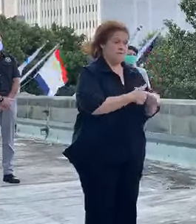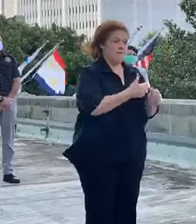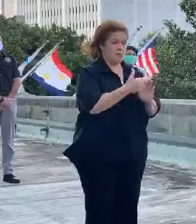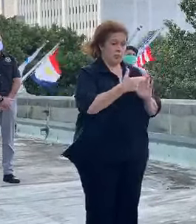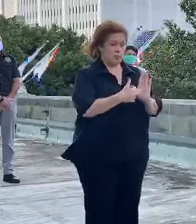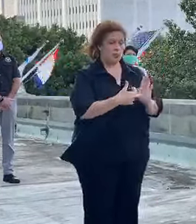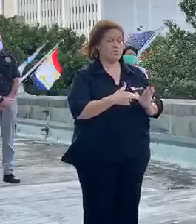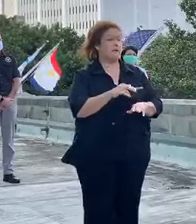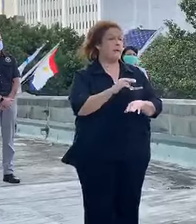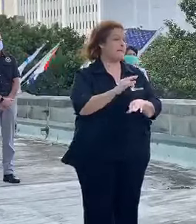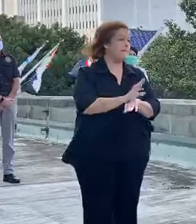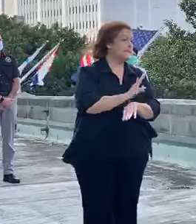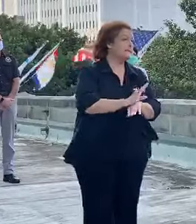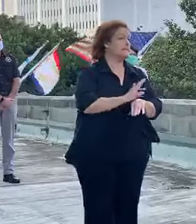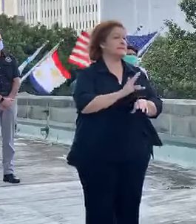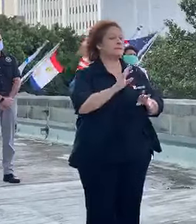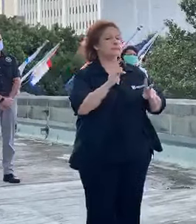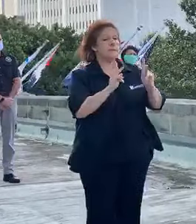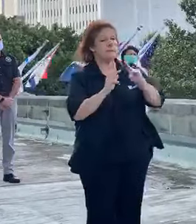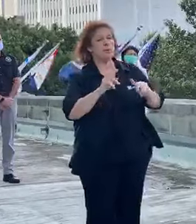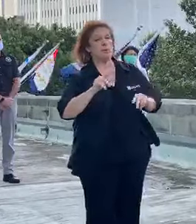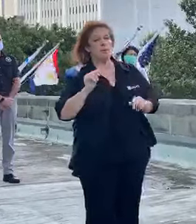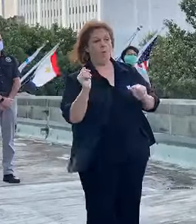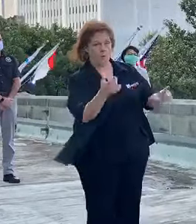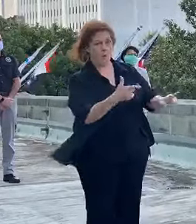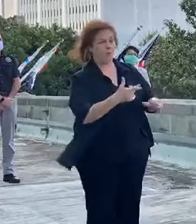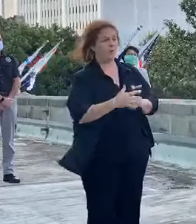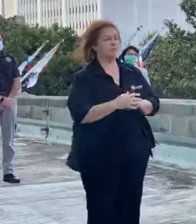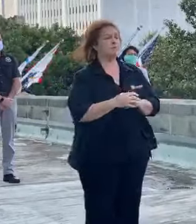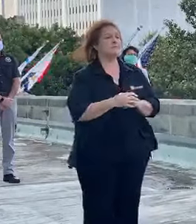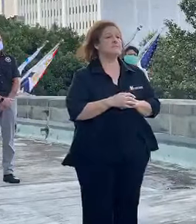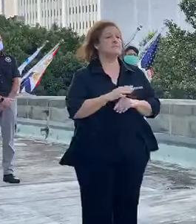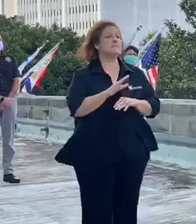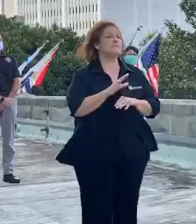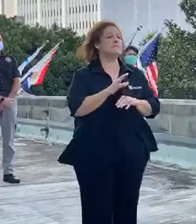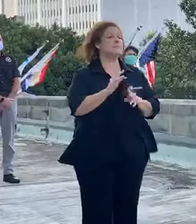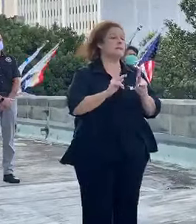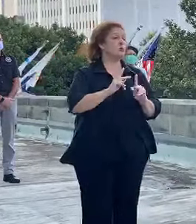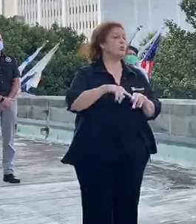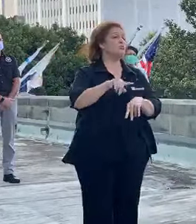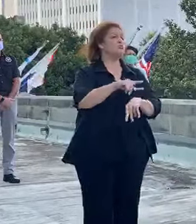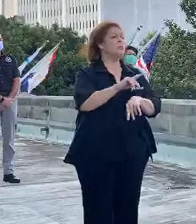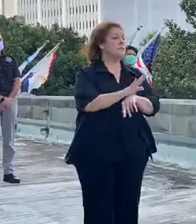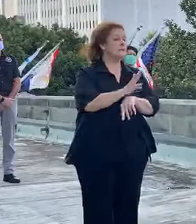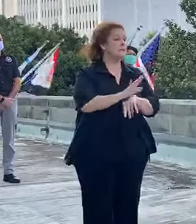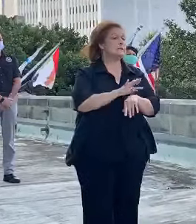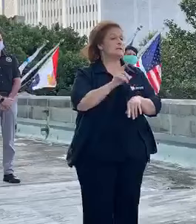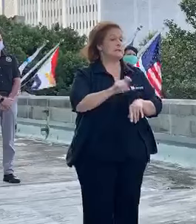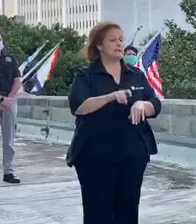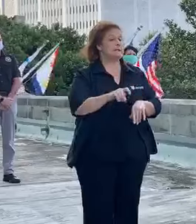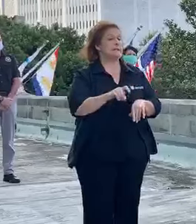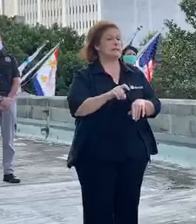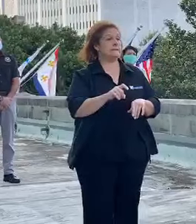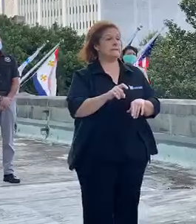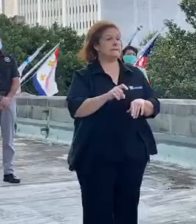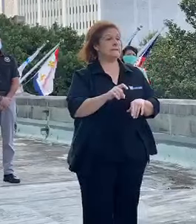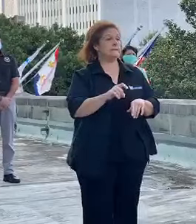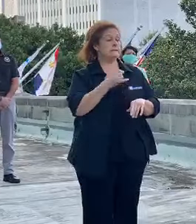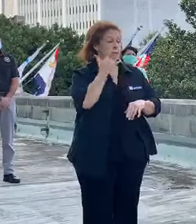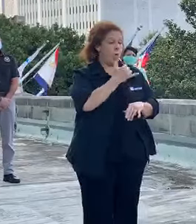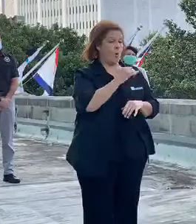owners and residents of New Orleans. Residents and business owners should continue to contact or